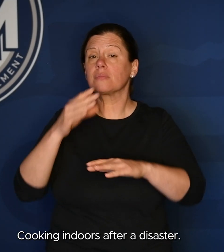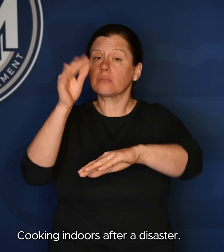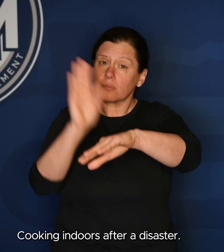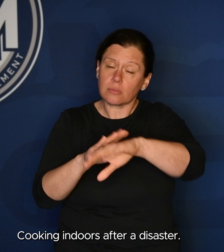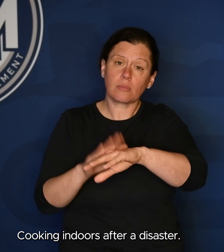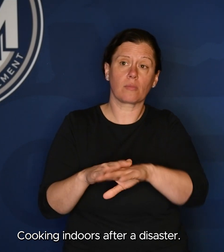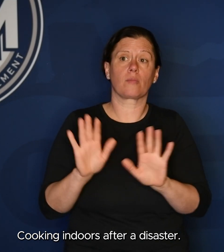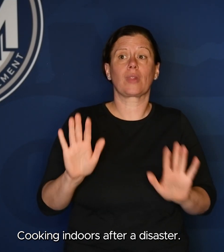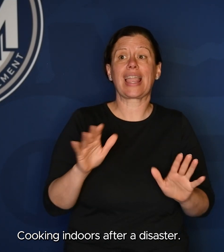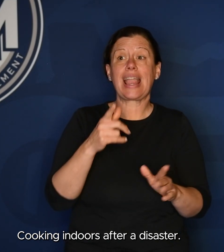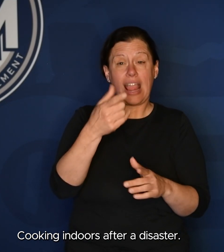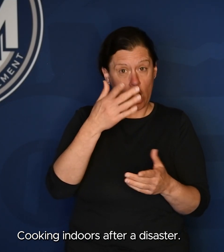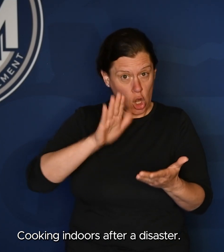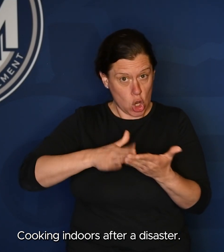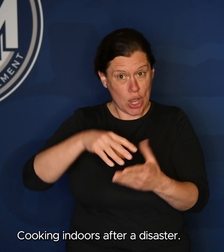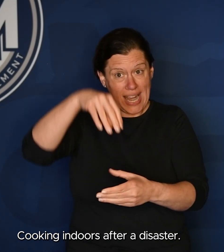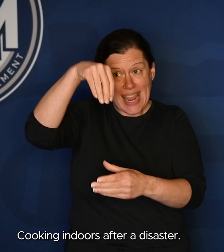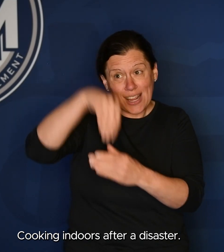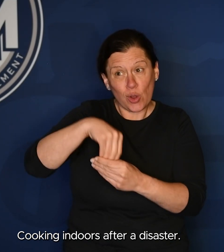Cooking indoors after a disaster.